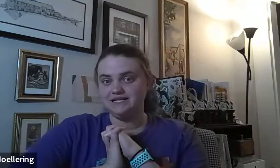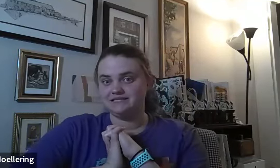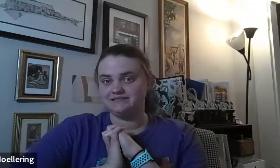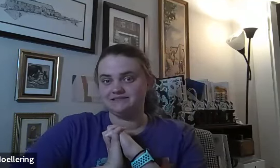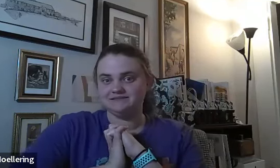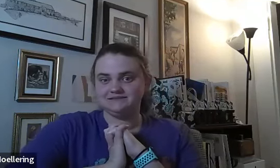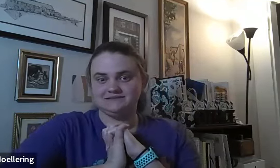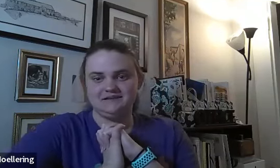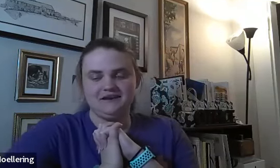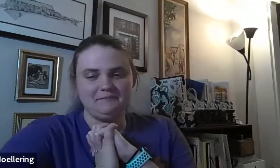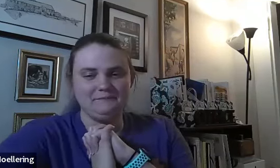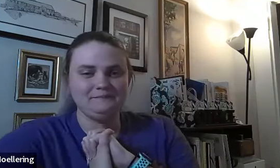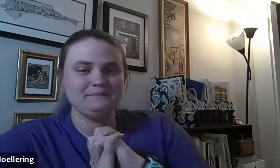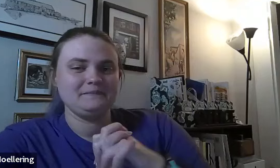right. Okay.